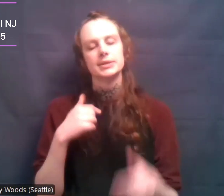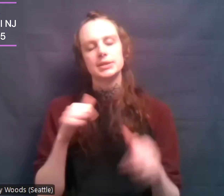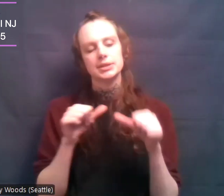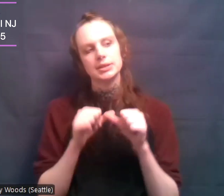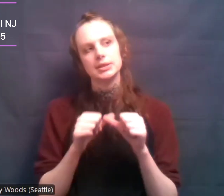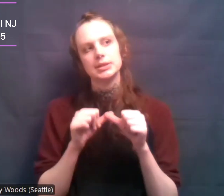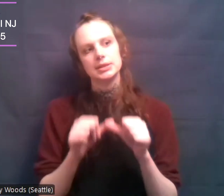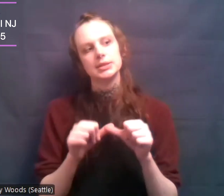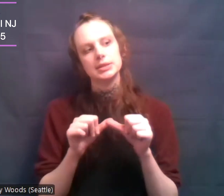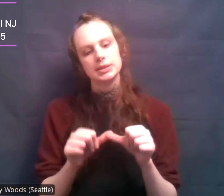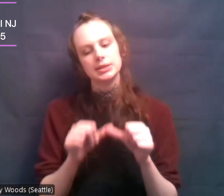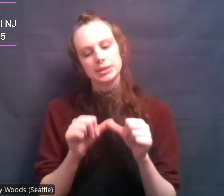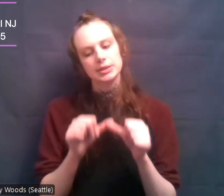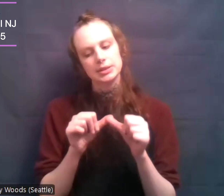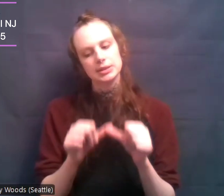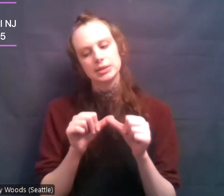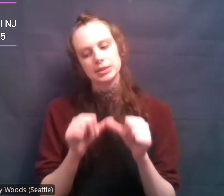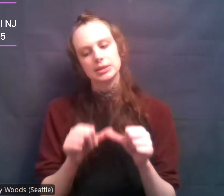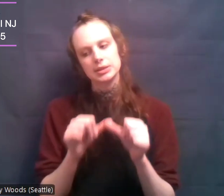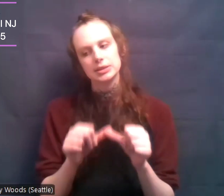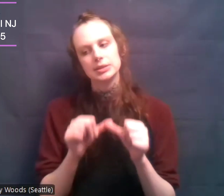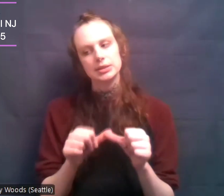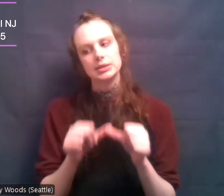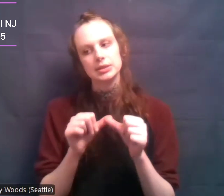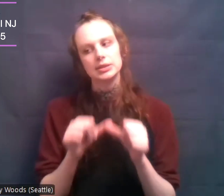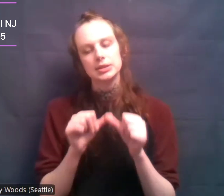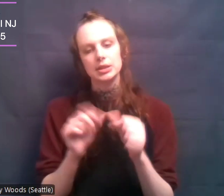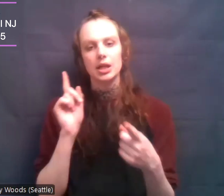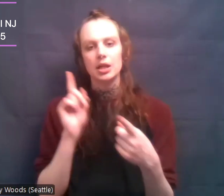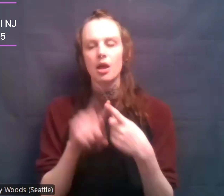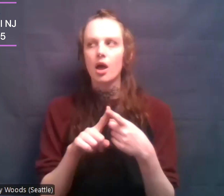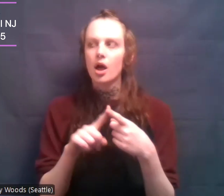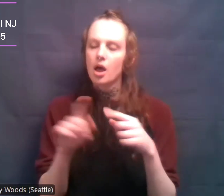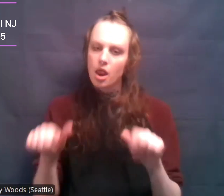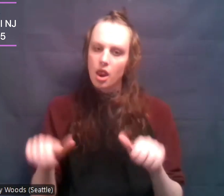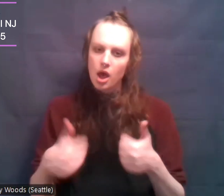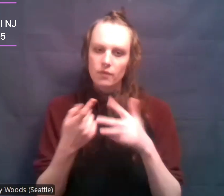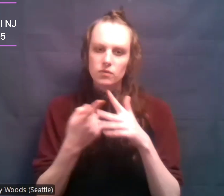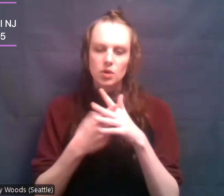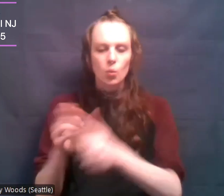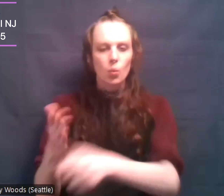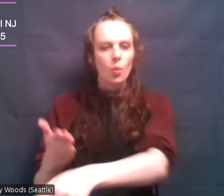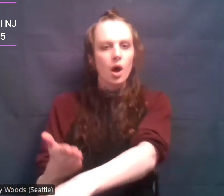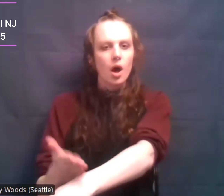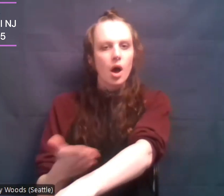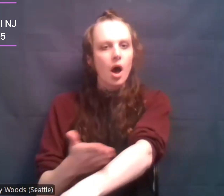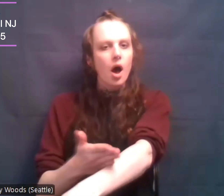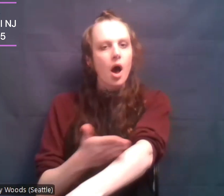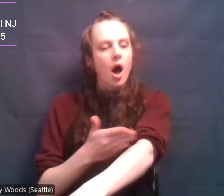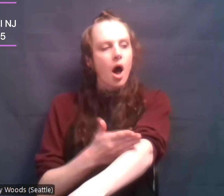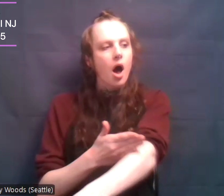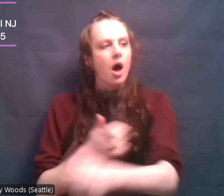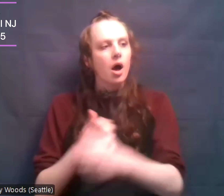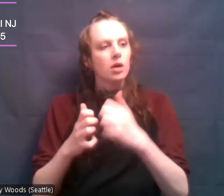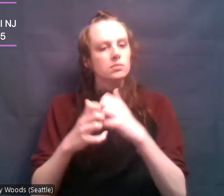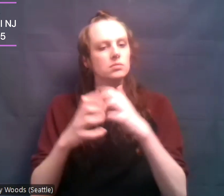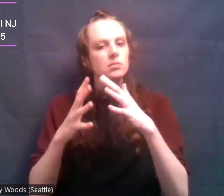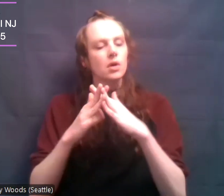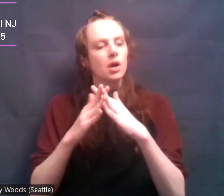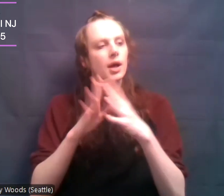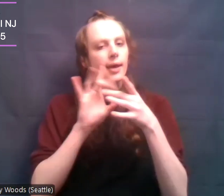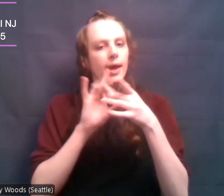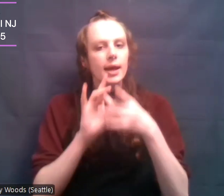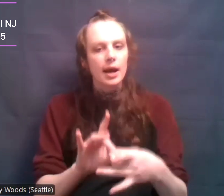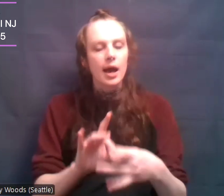going, and then you're like your life gets better and you start like building connections, real connections,